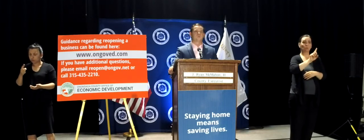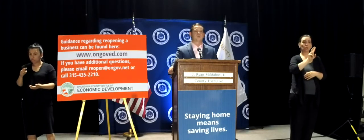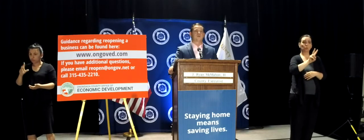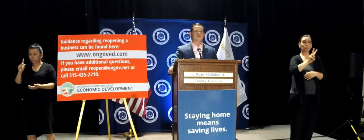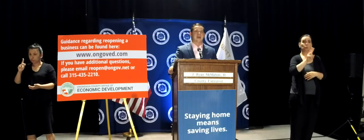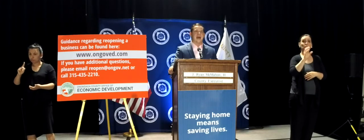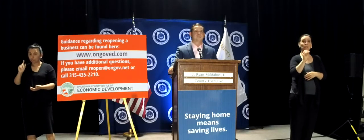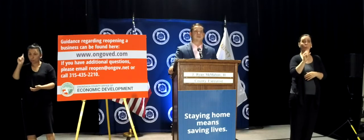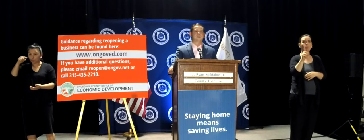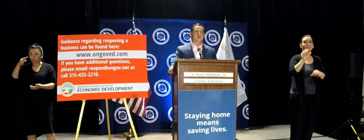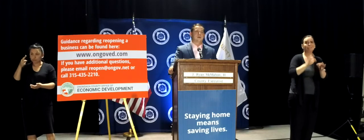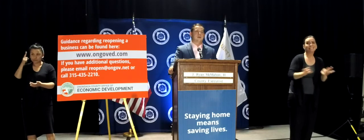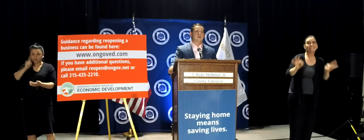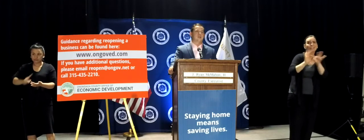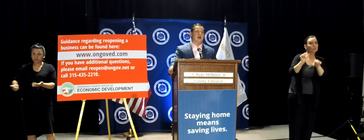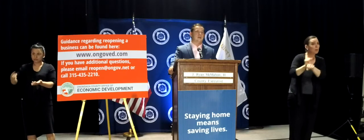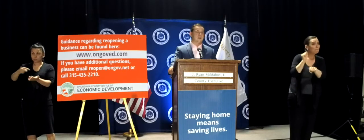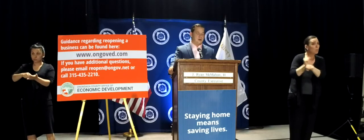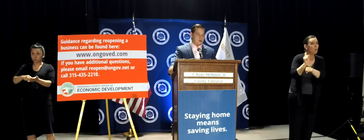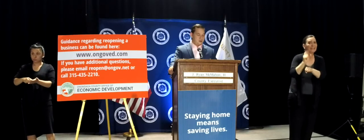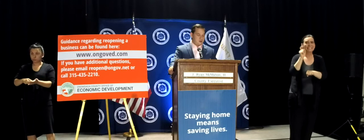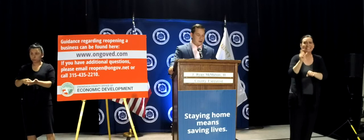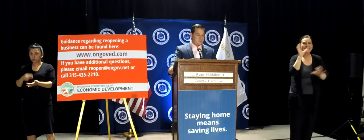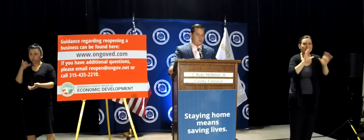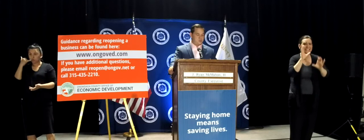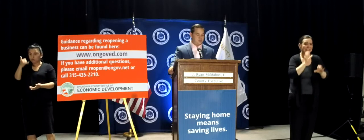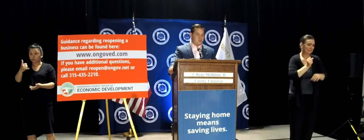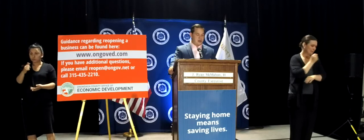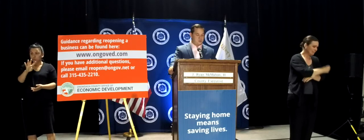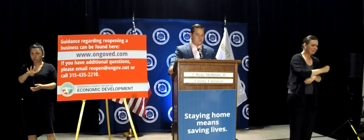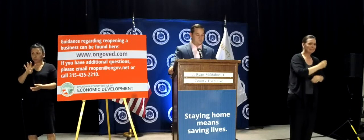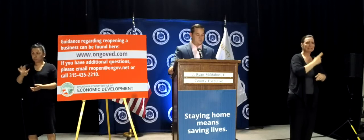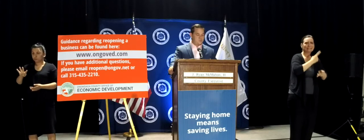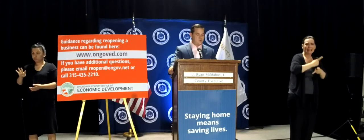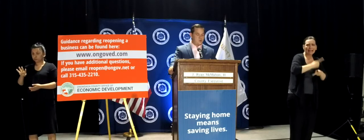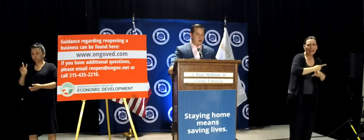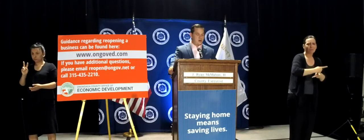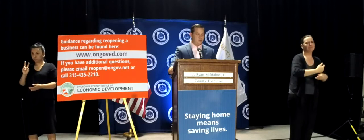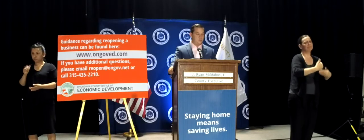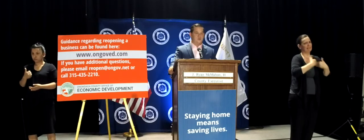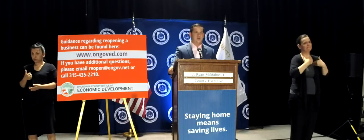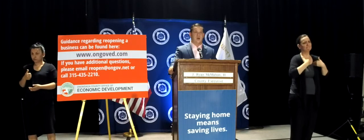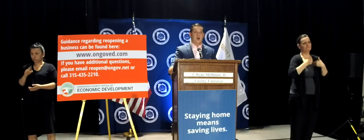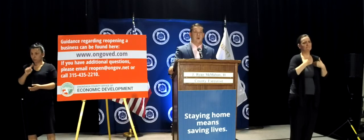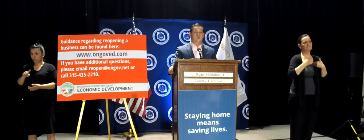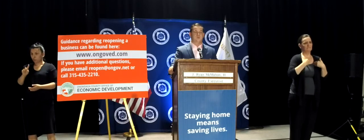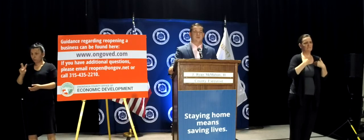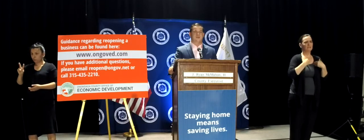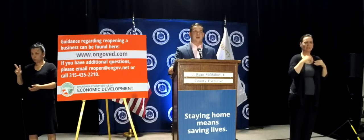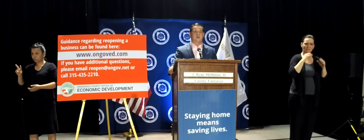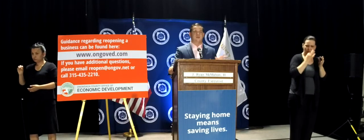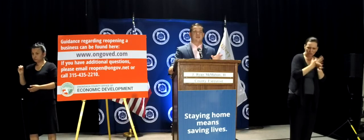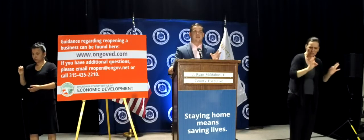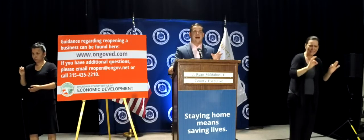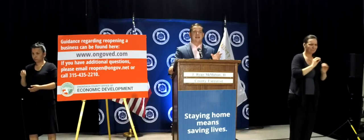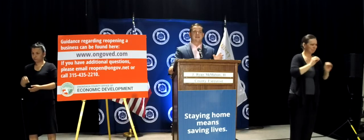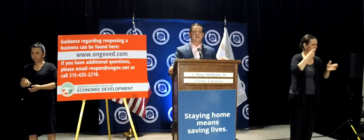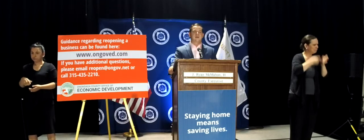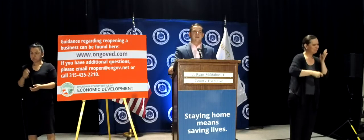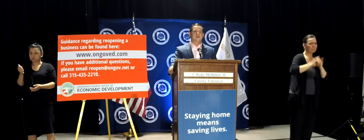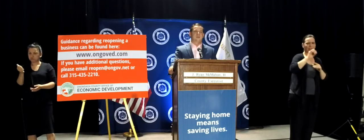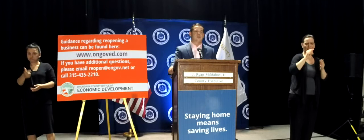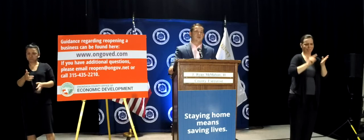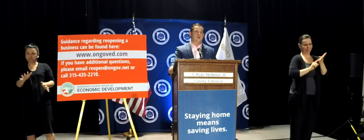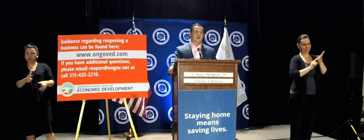315-446-1220. If you have gaps in child care, please reach out. We've worked very hard to put together these